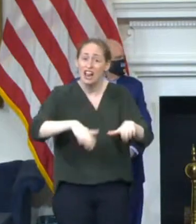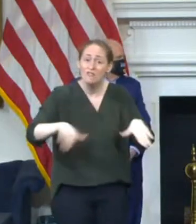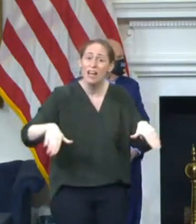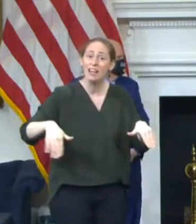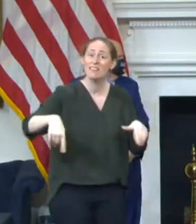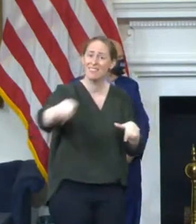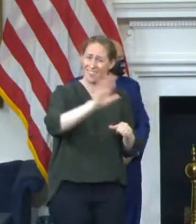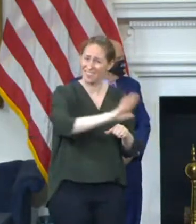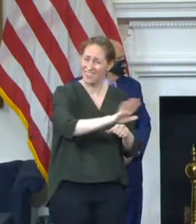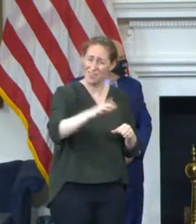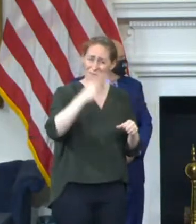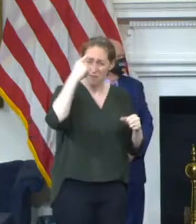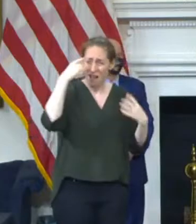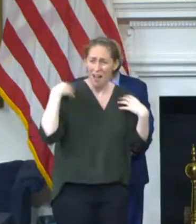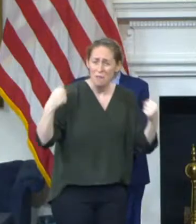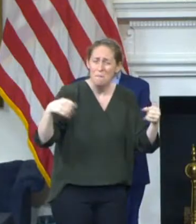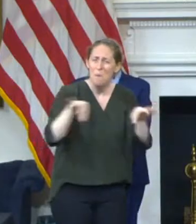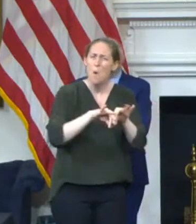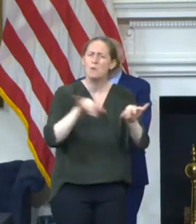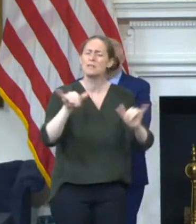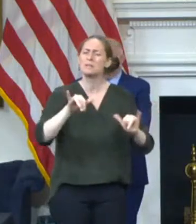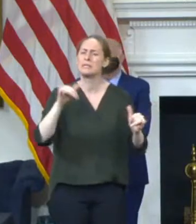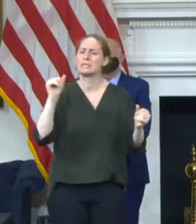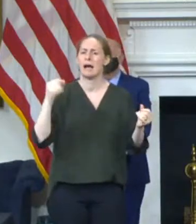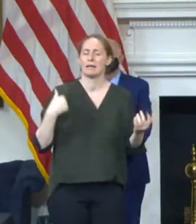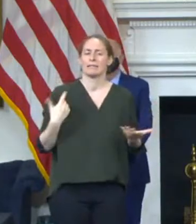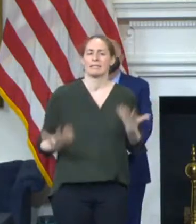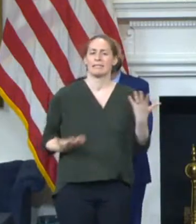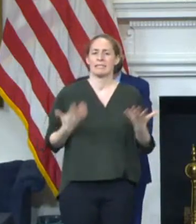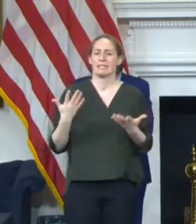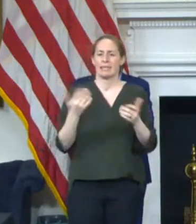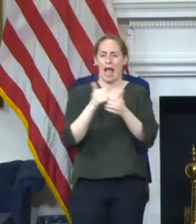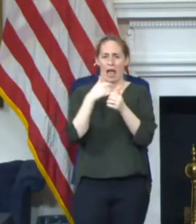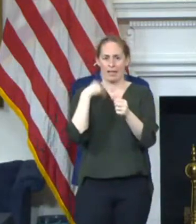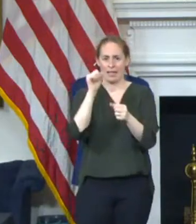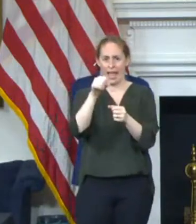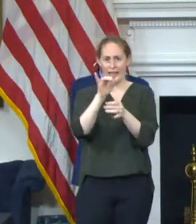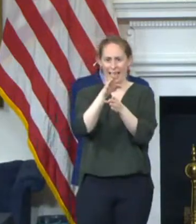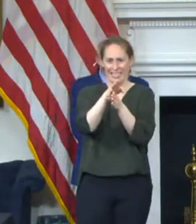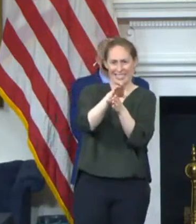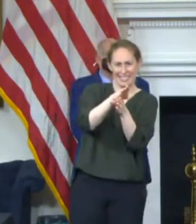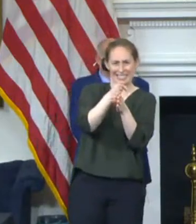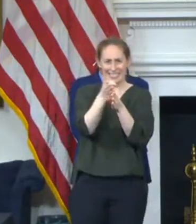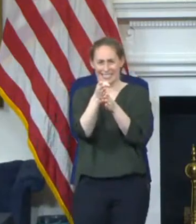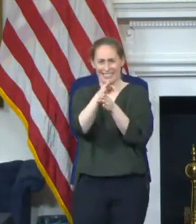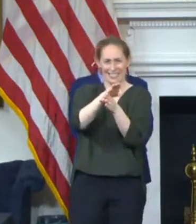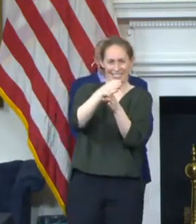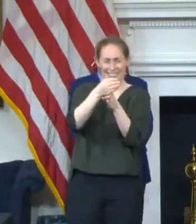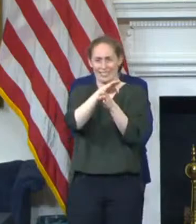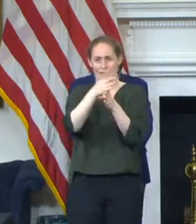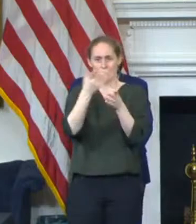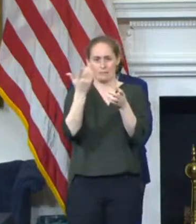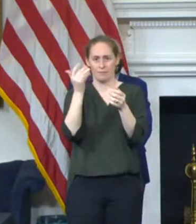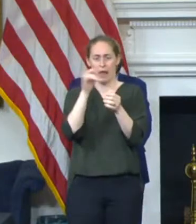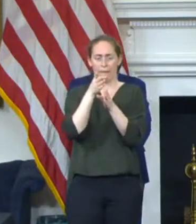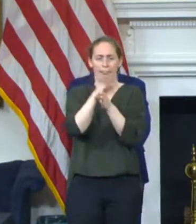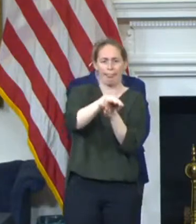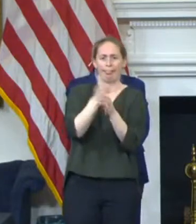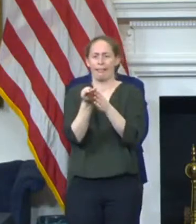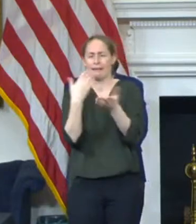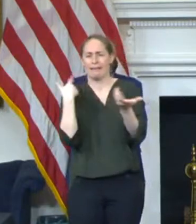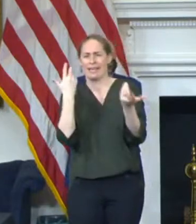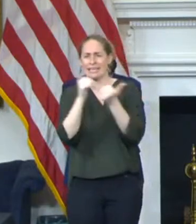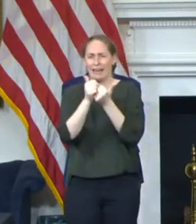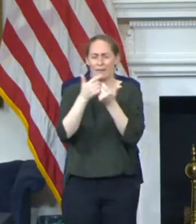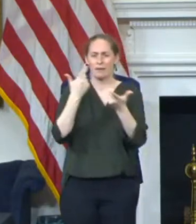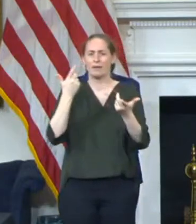important, and to the extent that we can care for the kids still, even in this circumstance, trying to